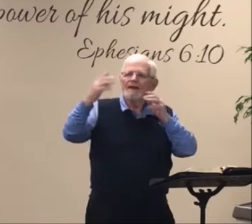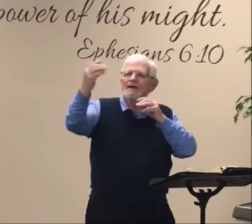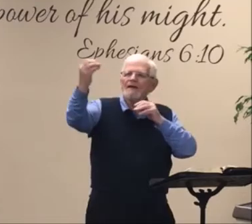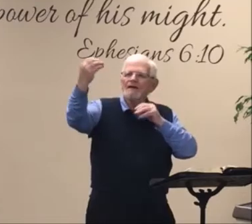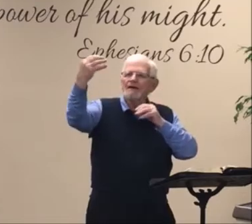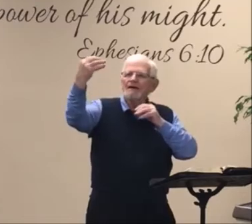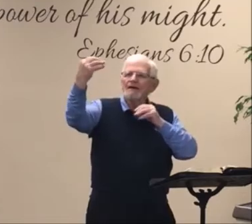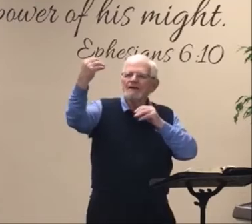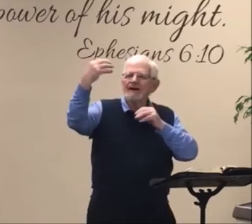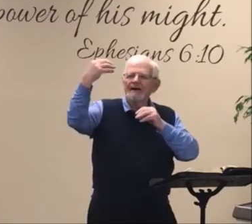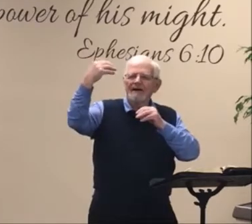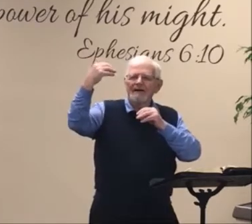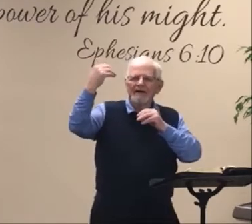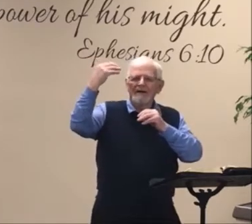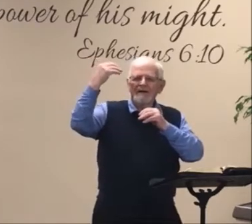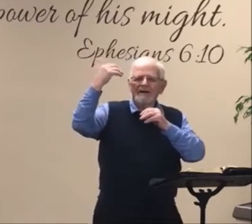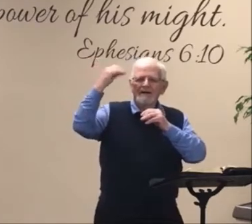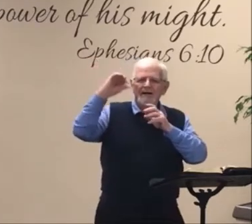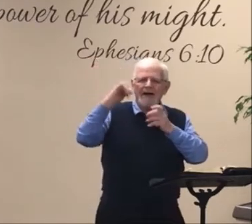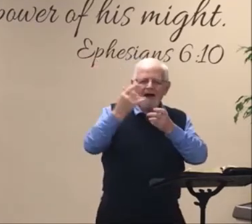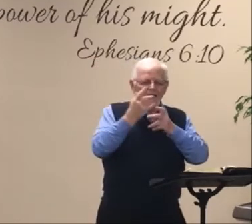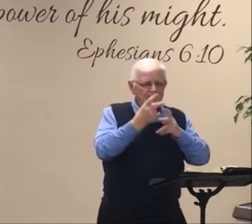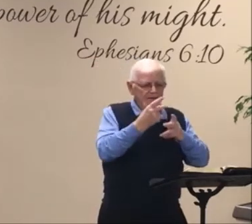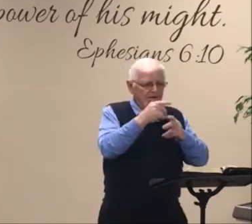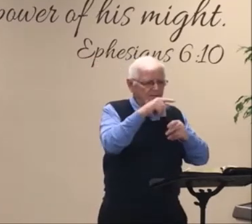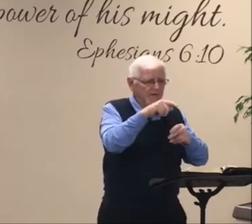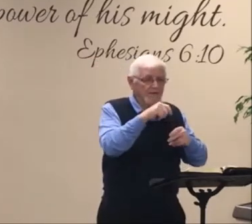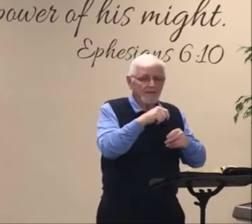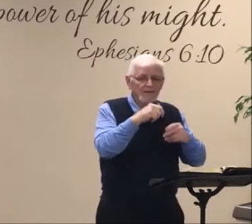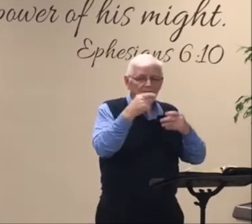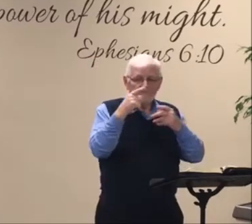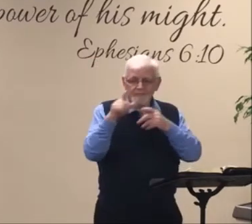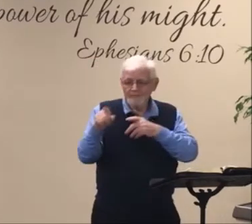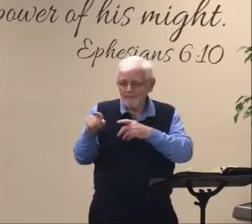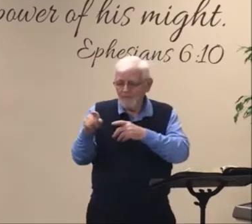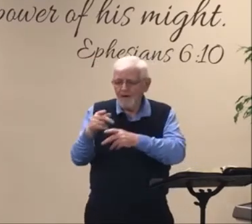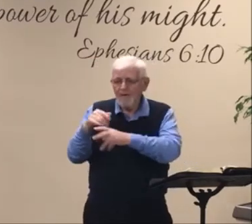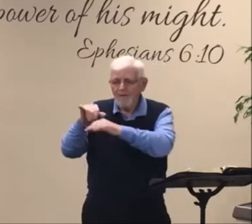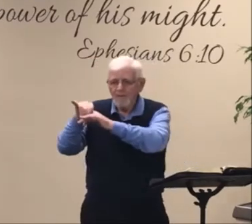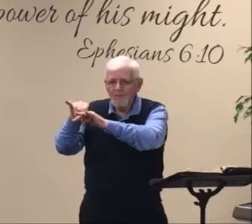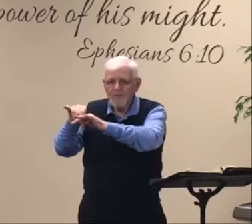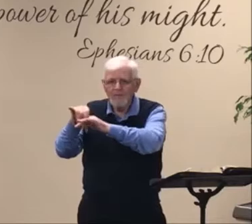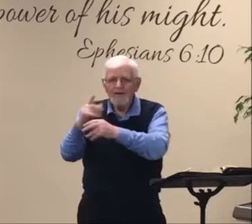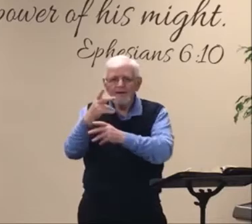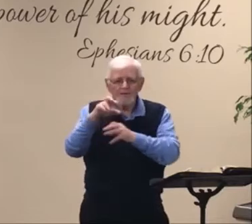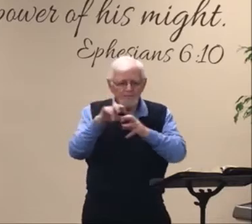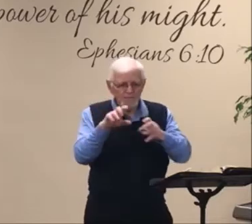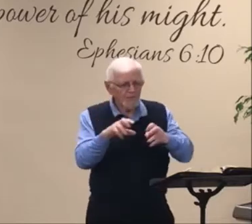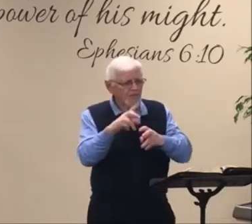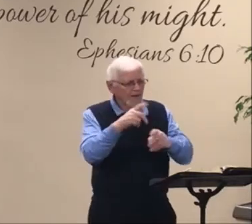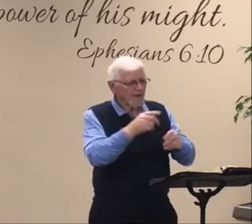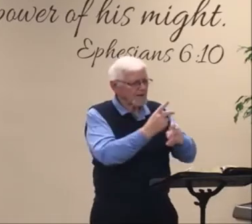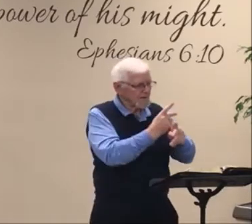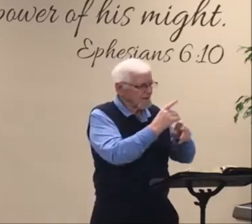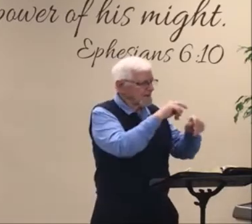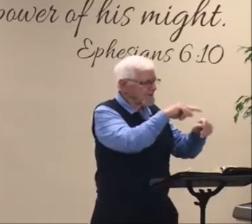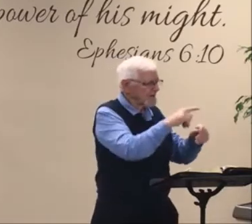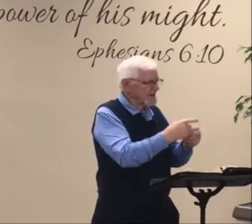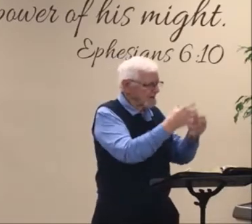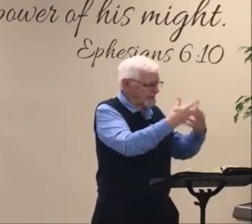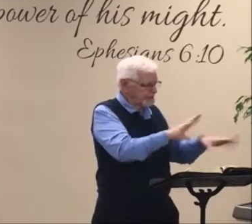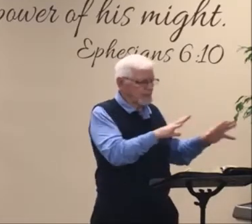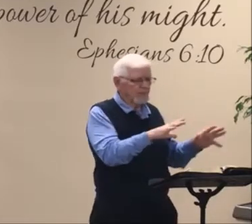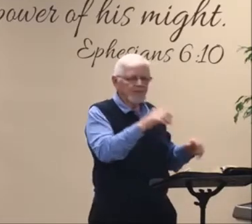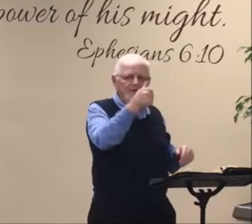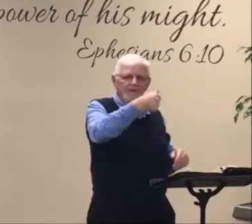taking care of you here, and how this situation isn't over with, and how this deal over here is still in progress, and how he did take care of you here, and how you dropped the ball over